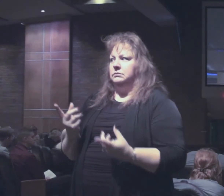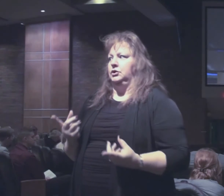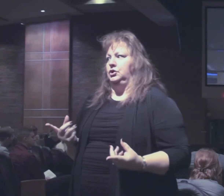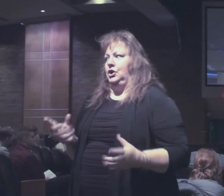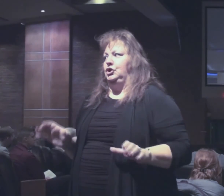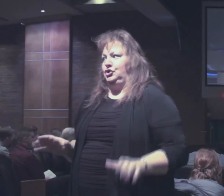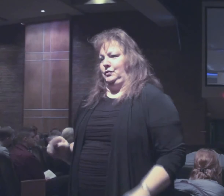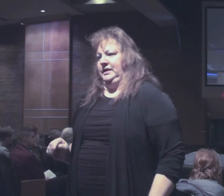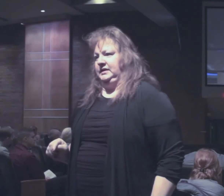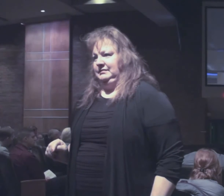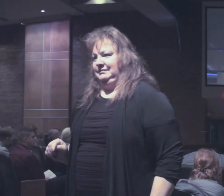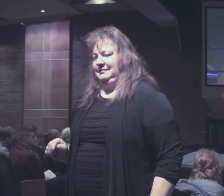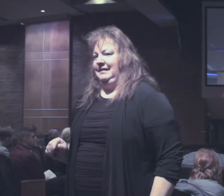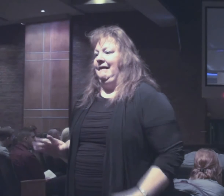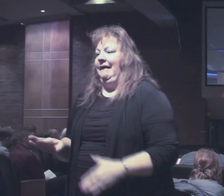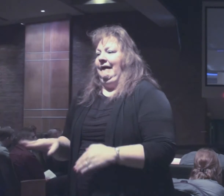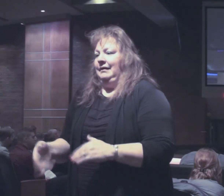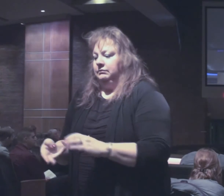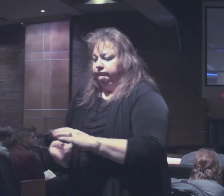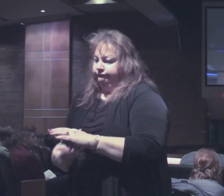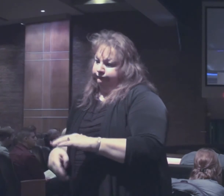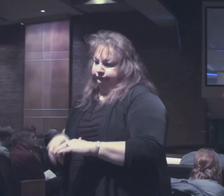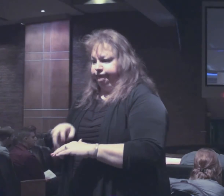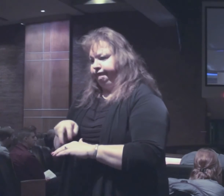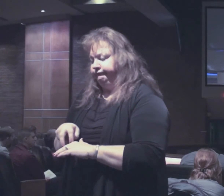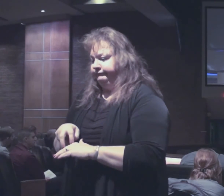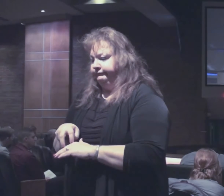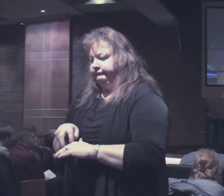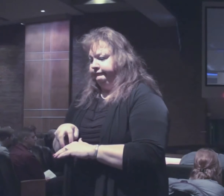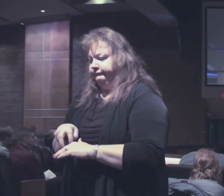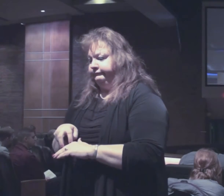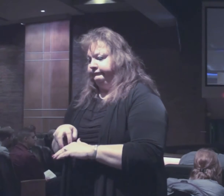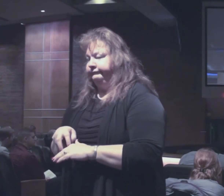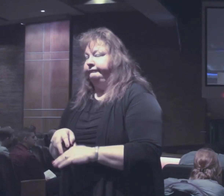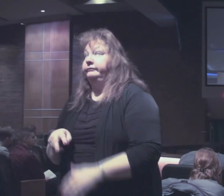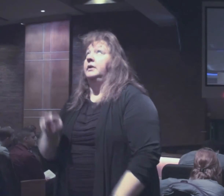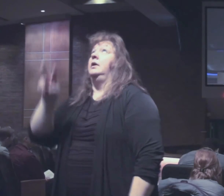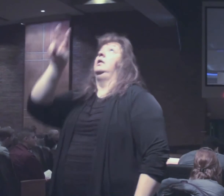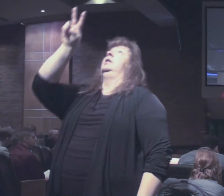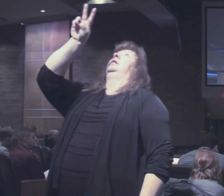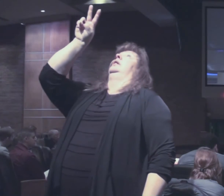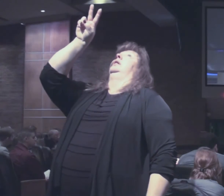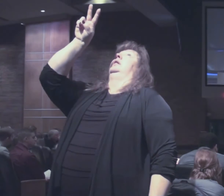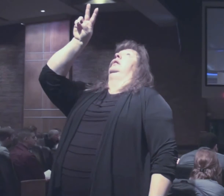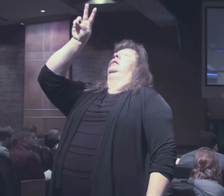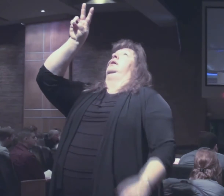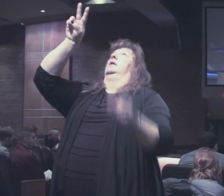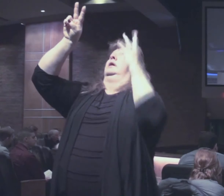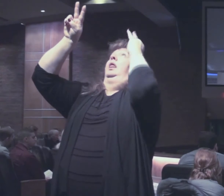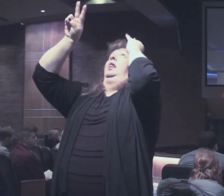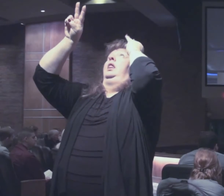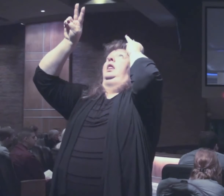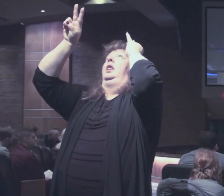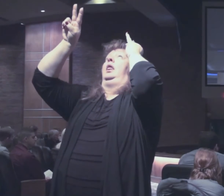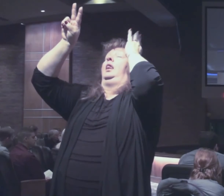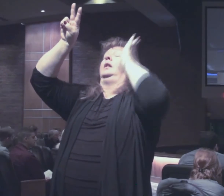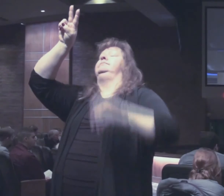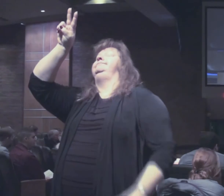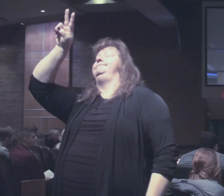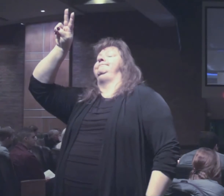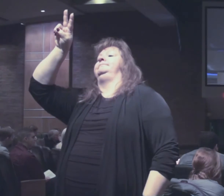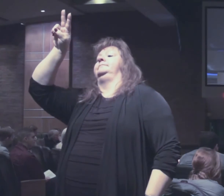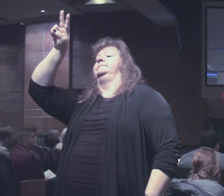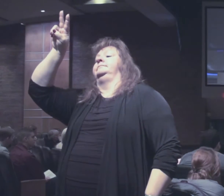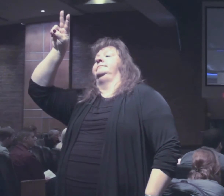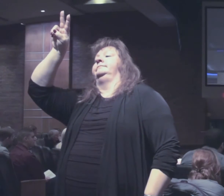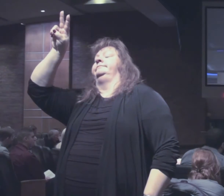there are times when I've gotten up at night, there's no sense in laying here looking at the ceiling any longer. Maybe I'll go over and